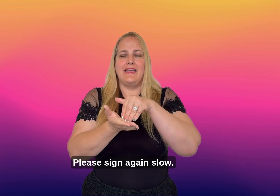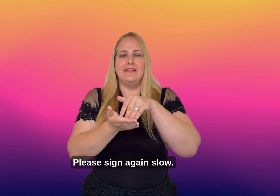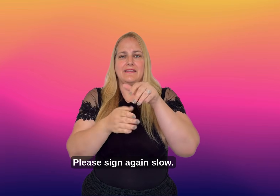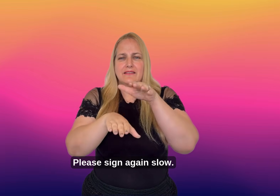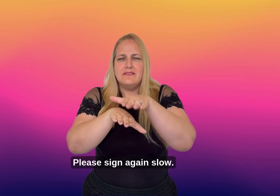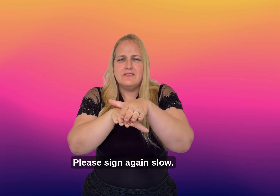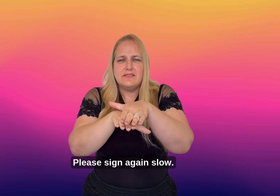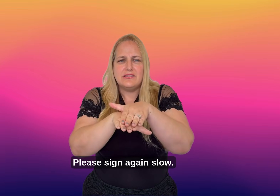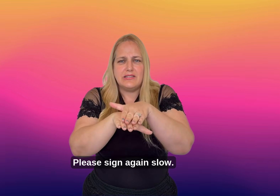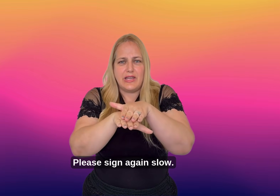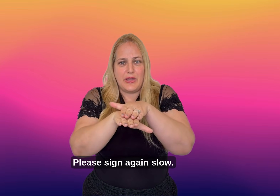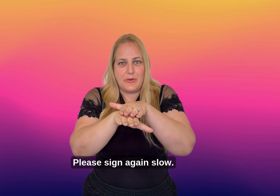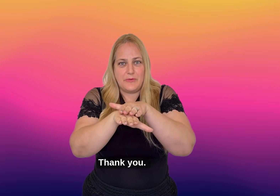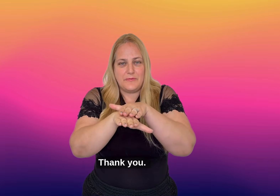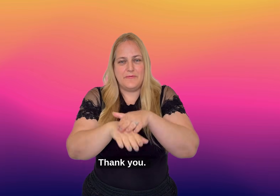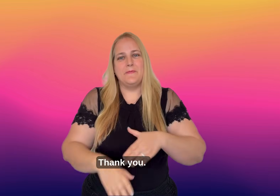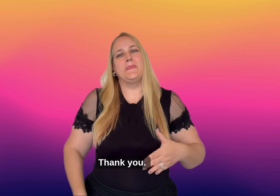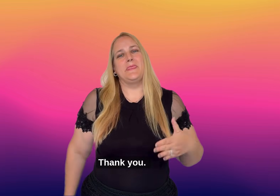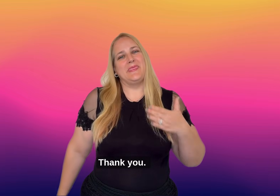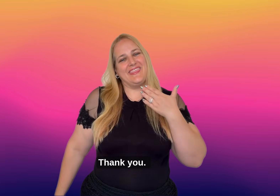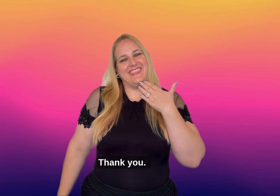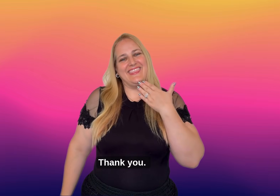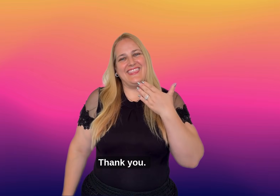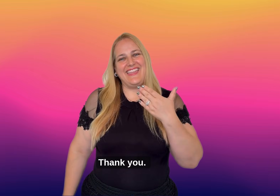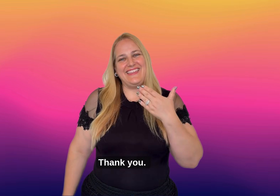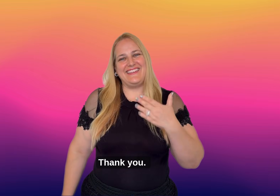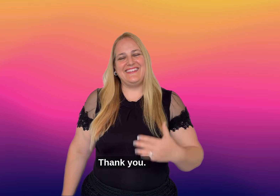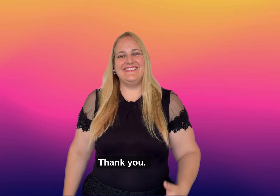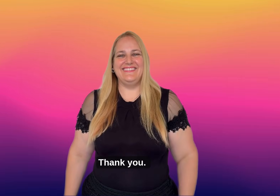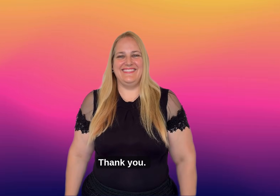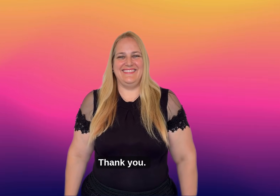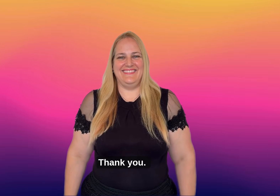again slow. Thank you.